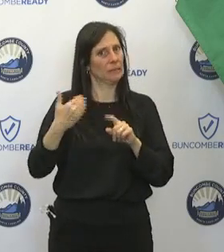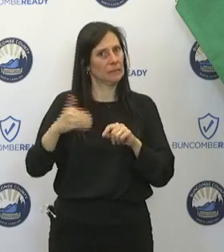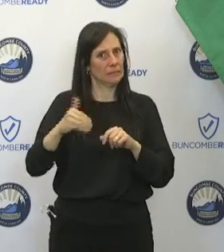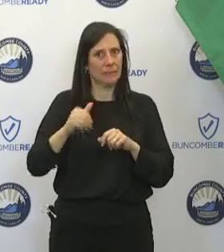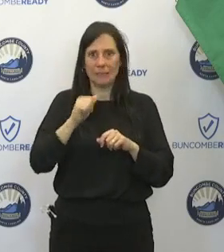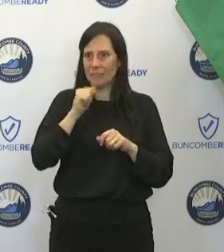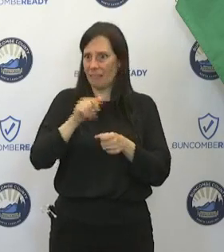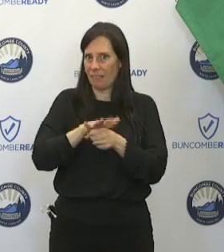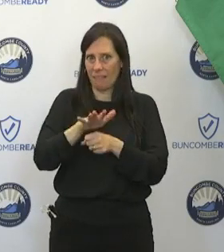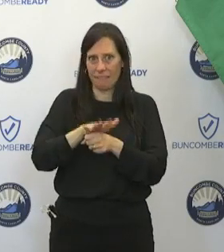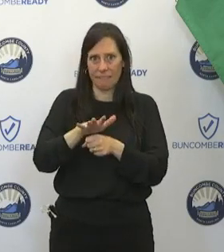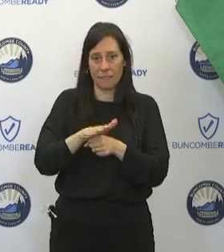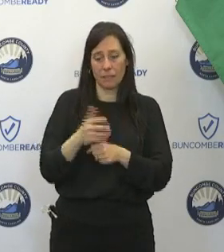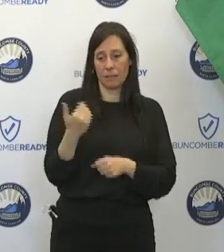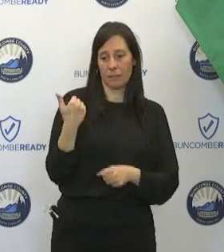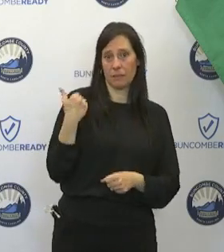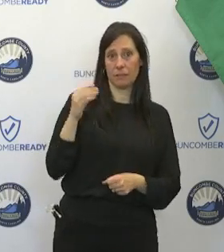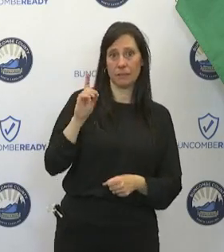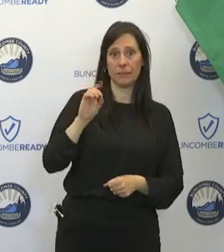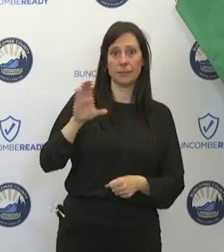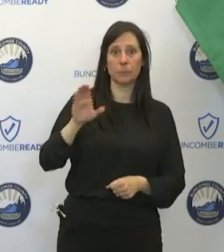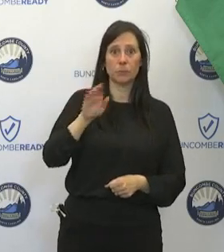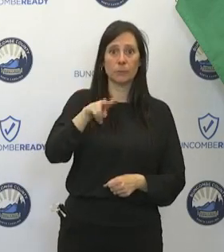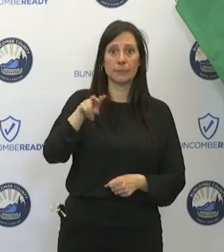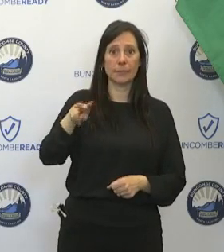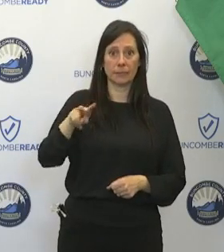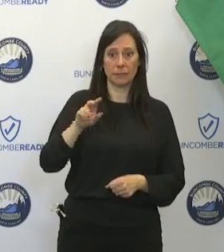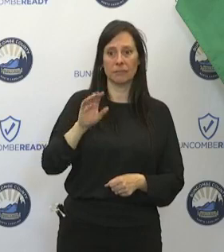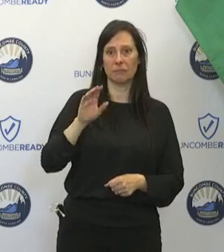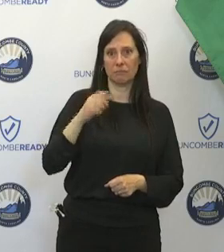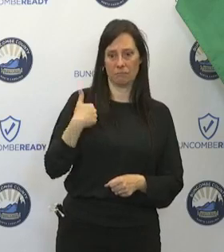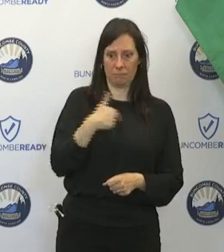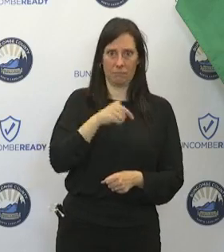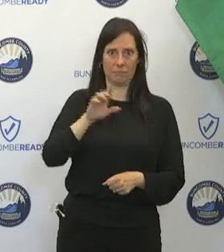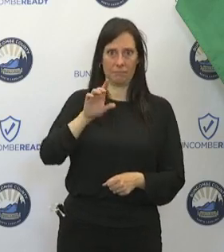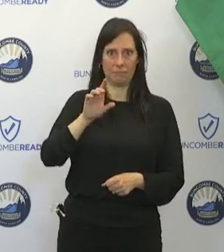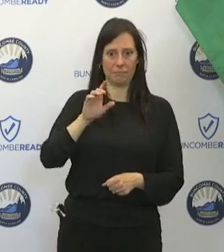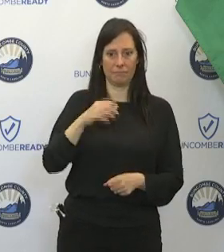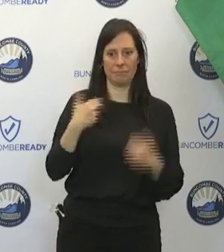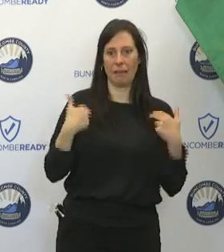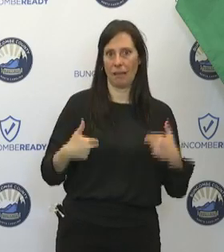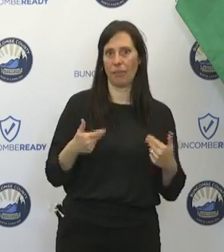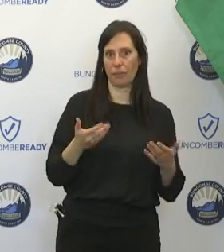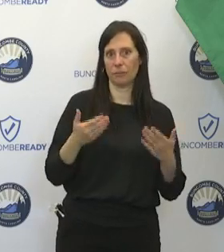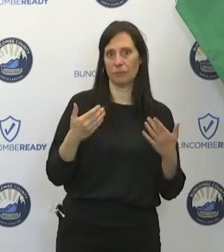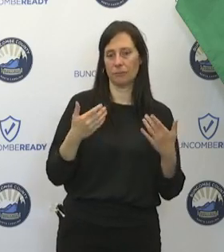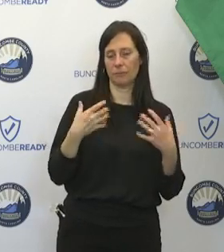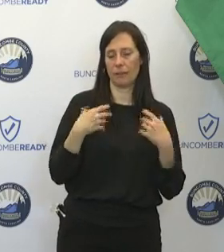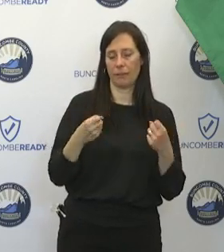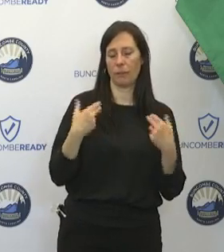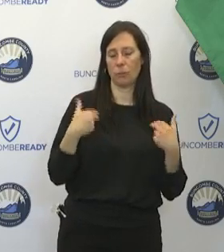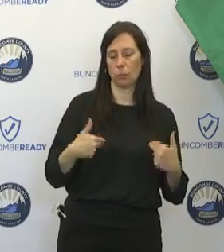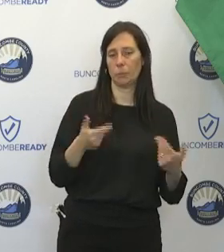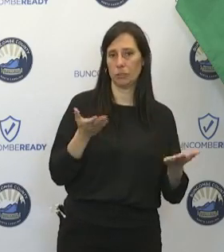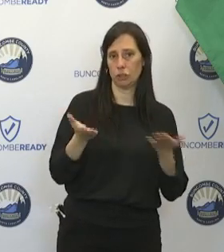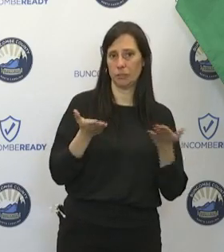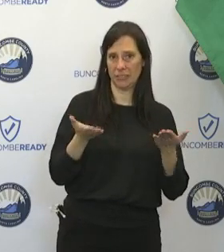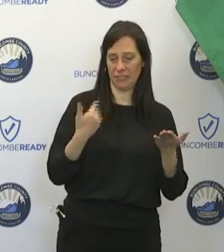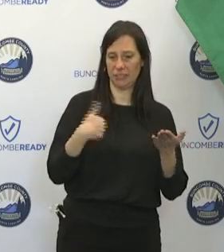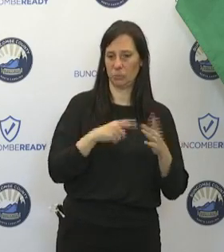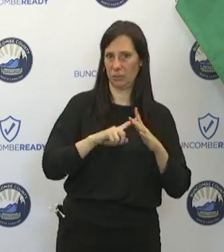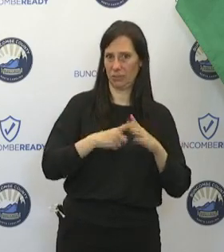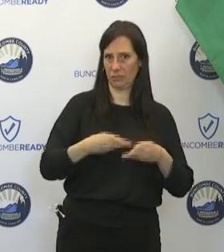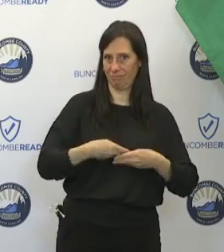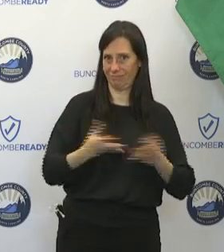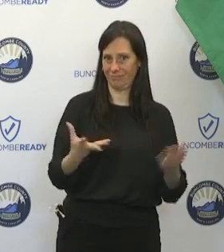December 22nd, Buncombe County Health and Human Services Public Health Department has been vaccinating members of our community with help and support